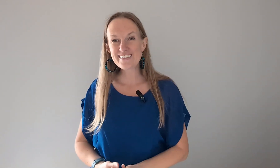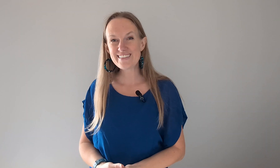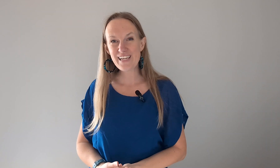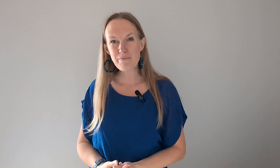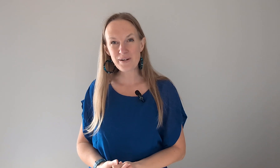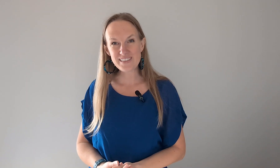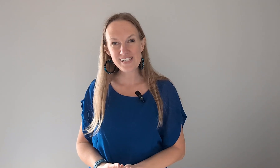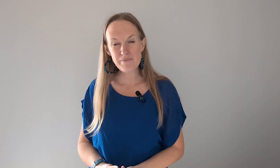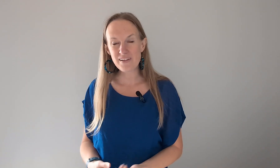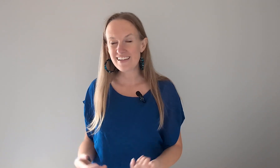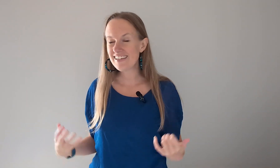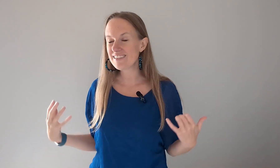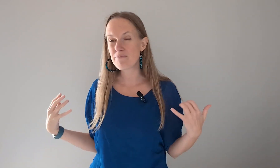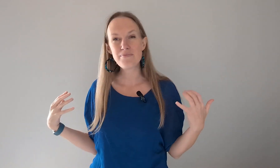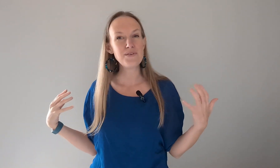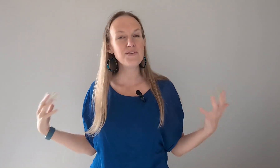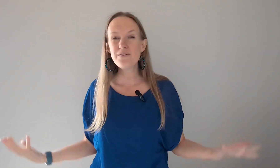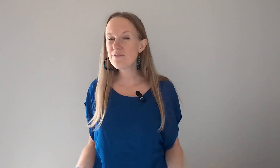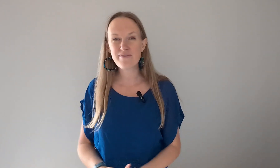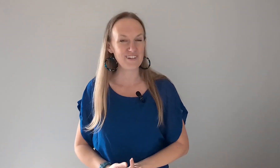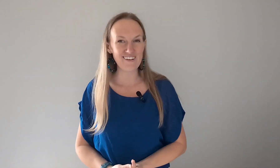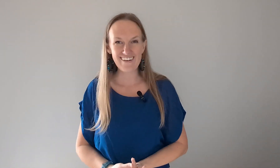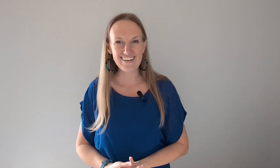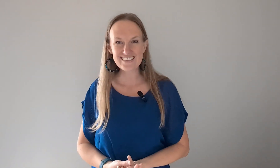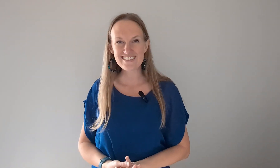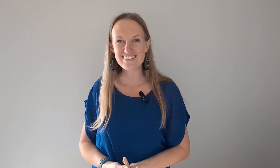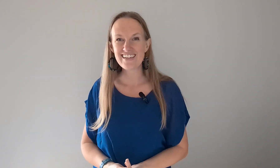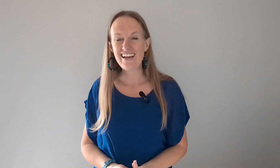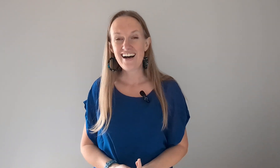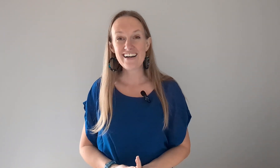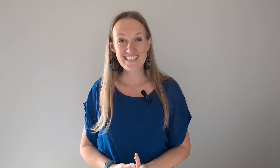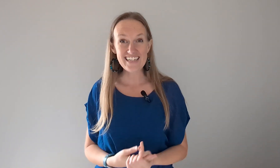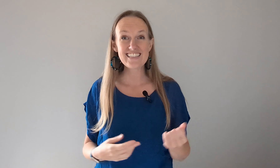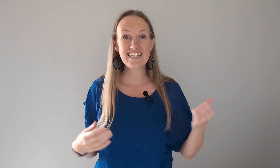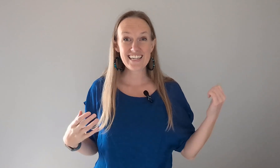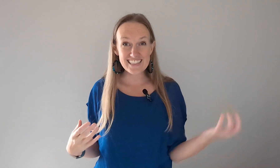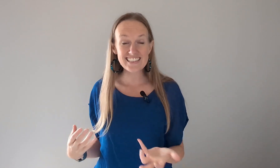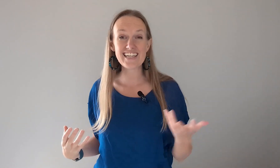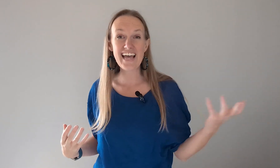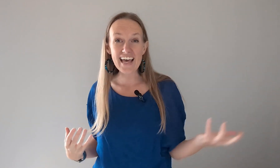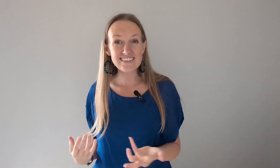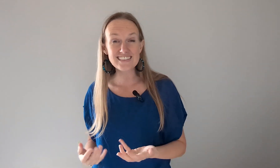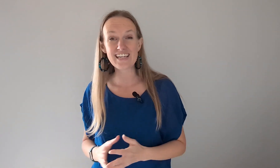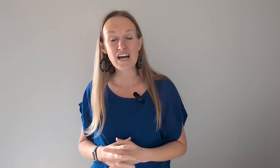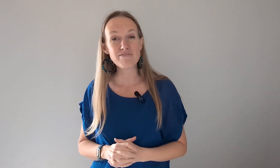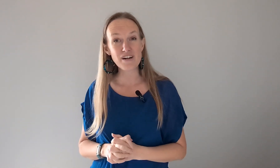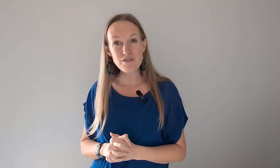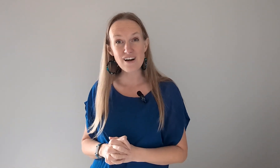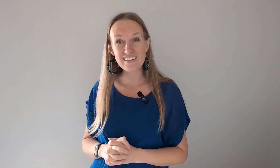concert in person, but it is a beautiful concert. It's actually kids and adults that come from